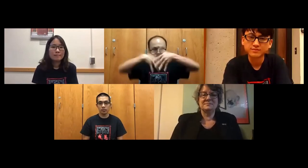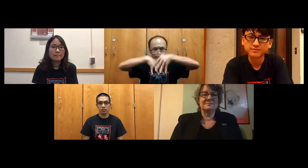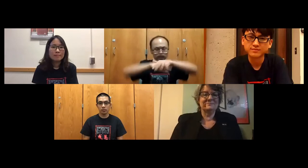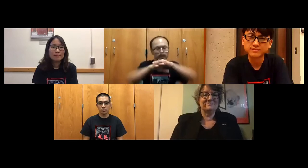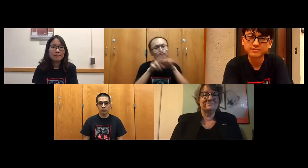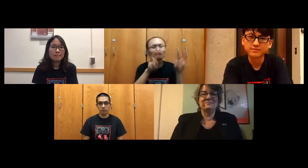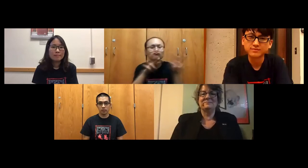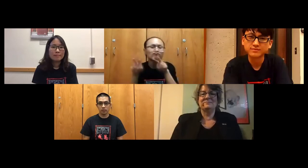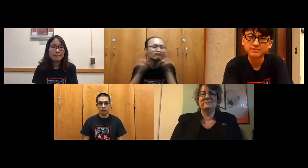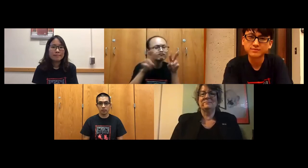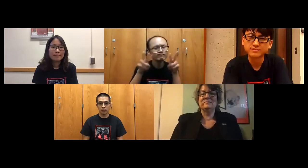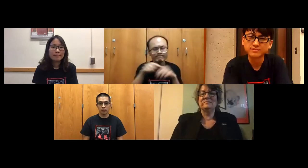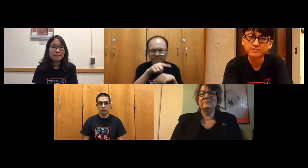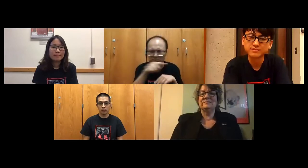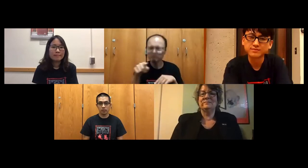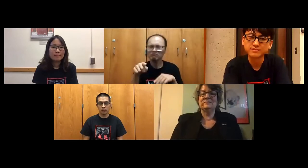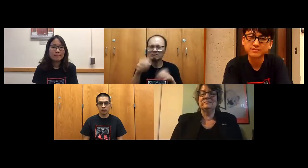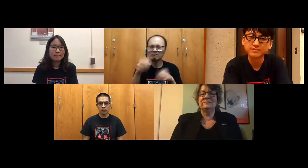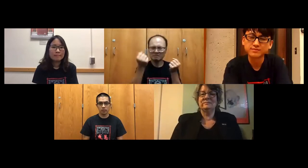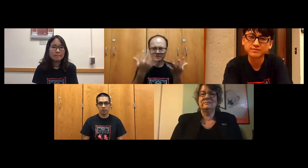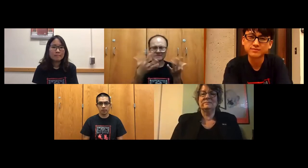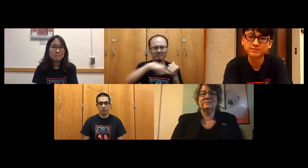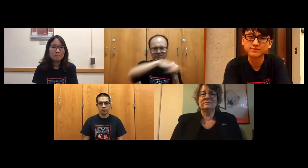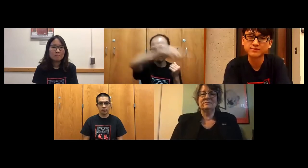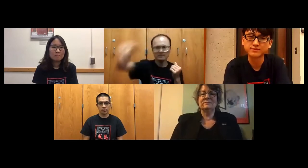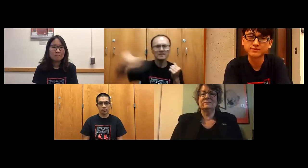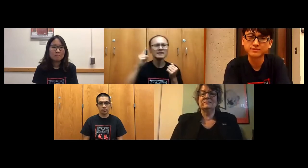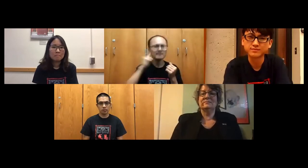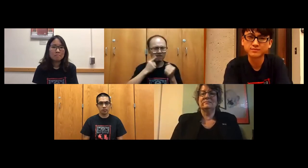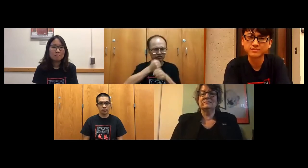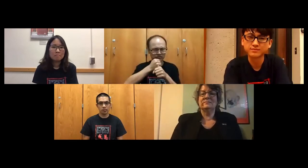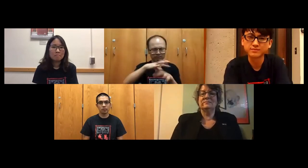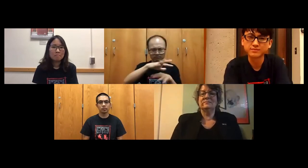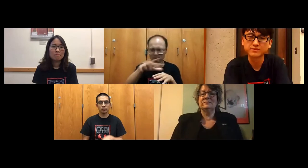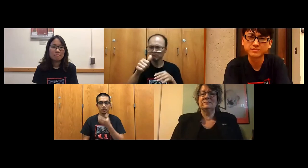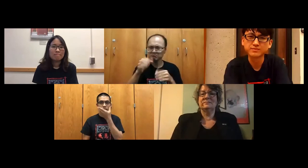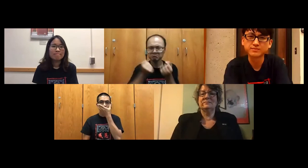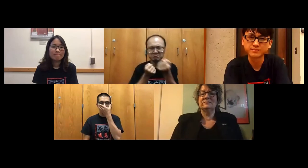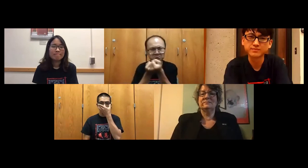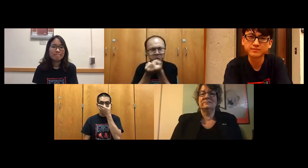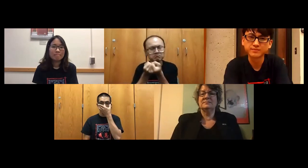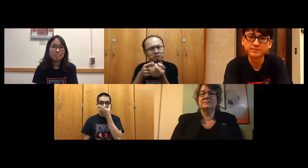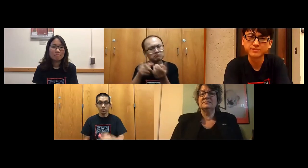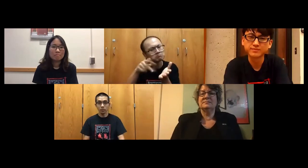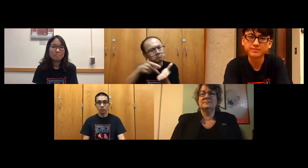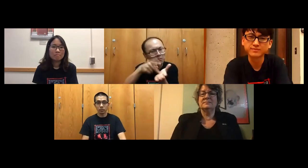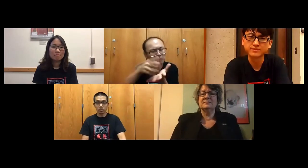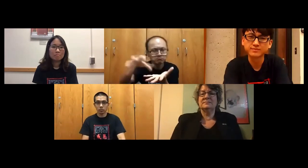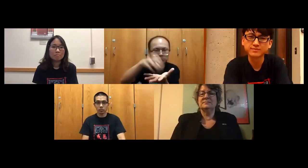So it was hearing and deaf people together. And there are several deaf people all together, and they were supporting each